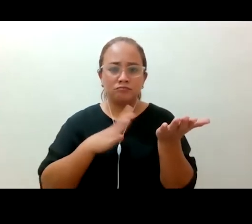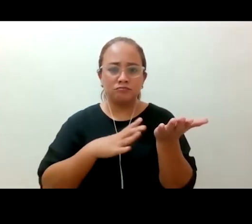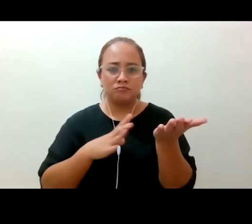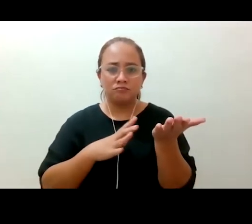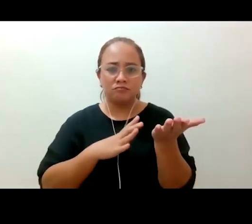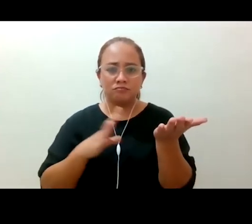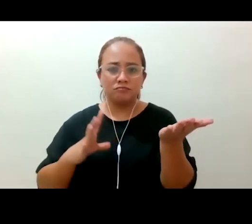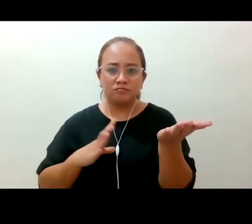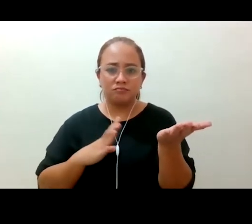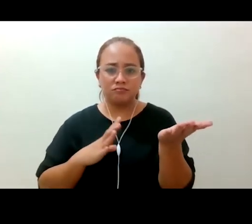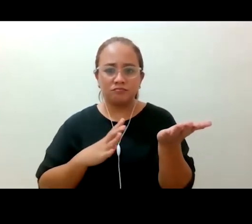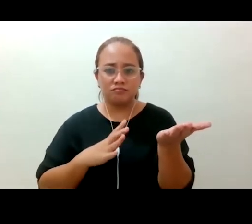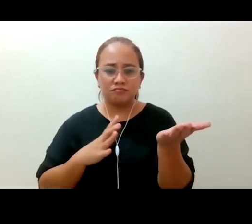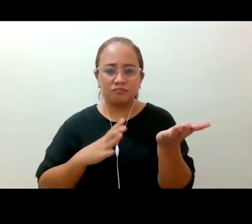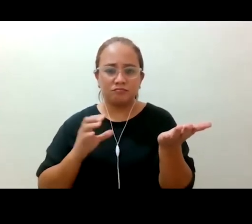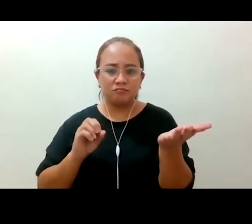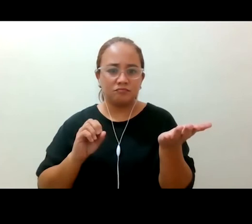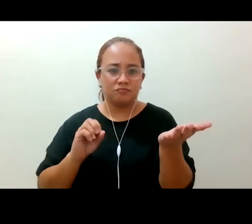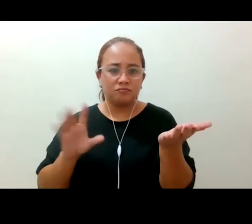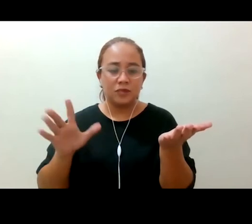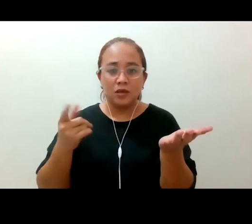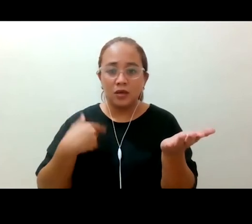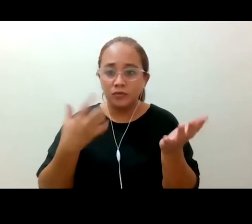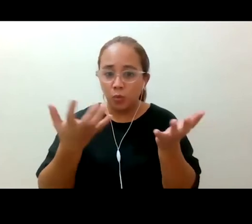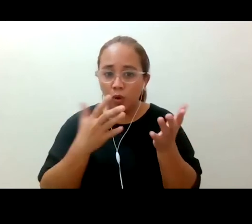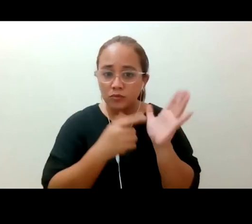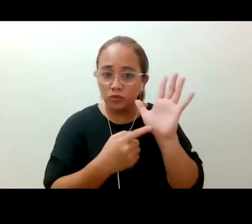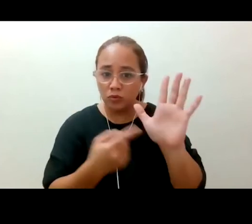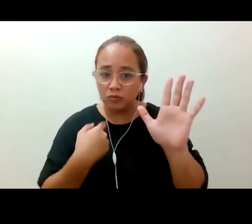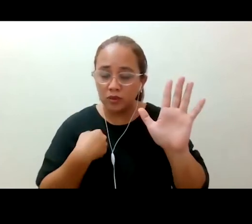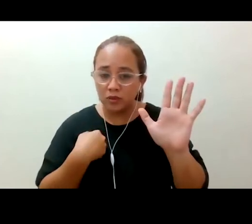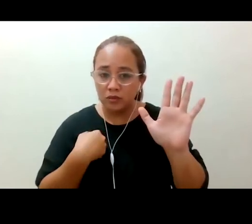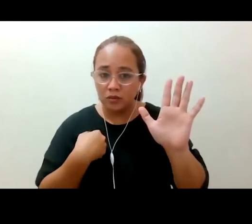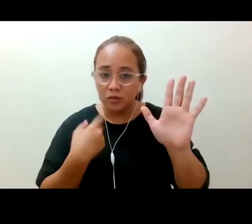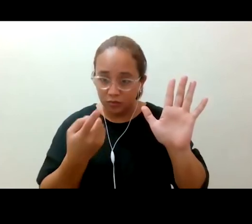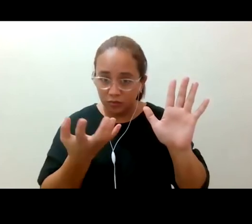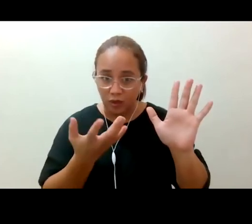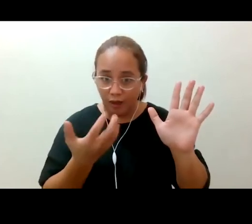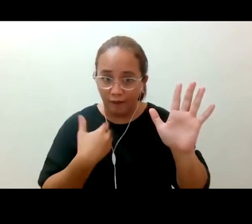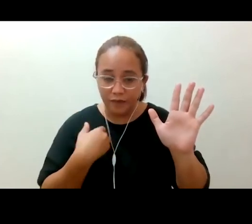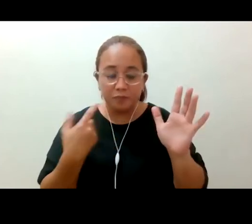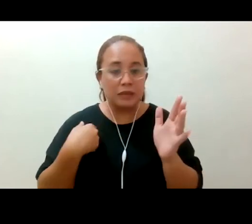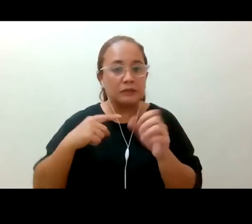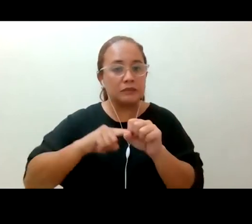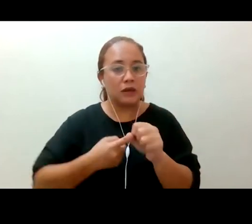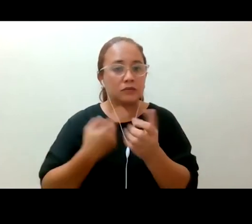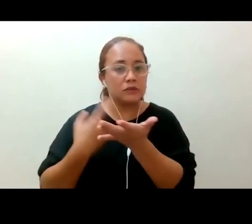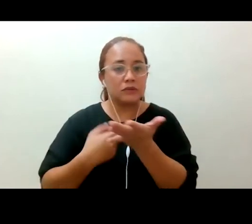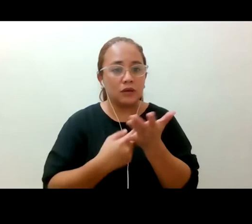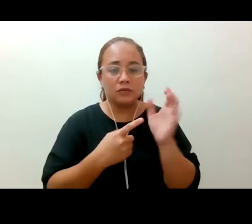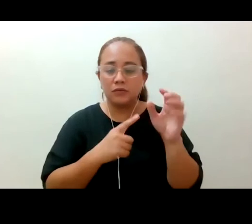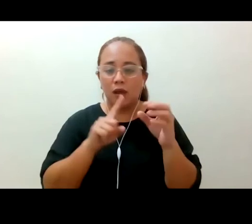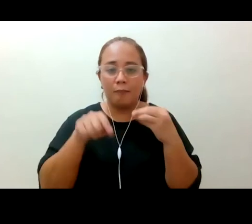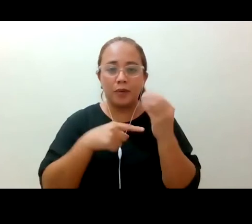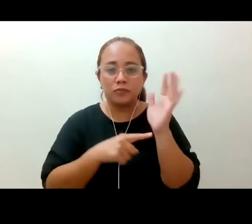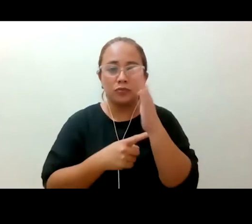fine. All right, you have something you want to show? I will start talking about location